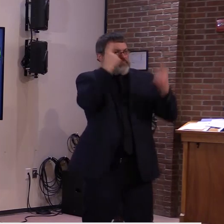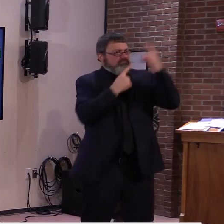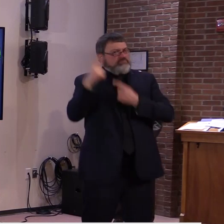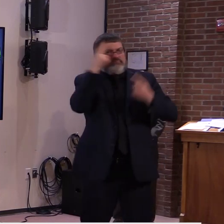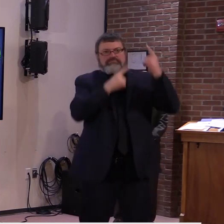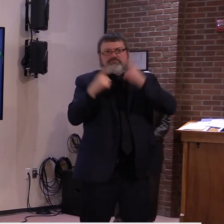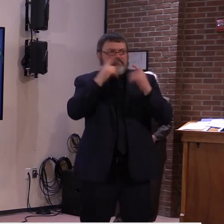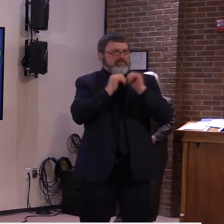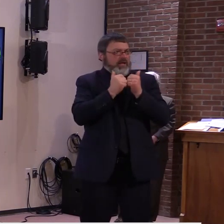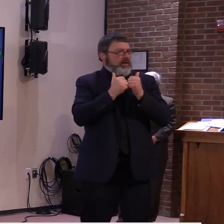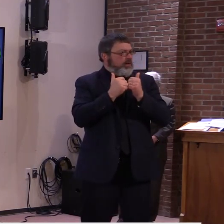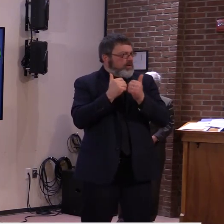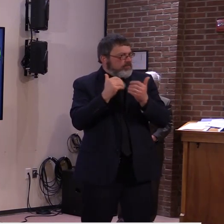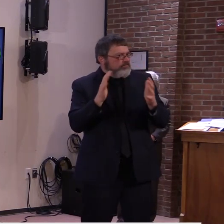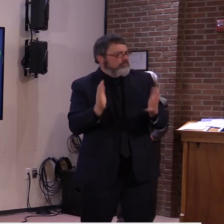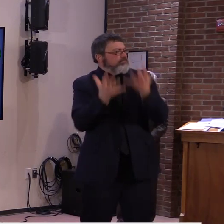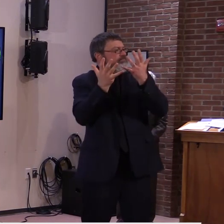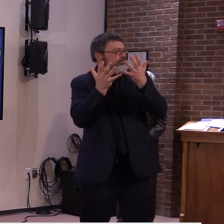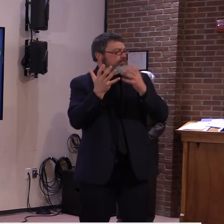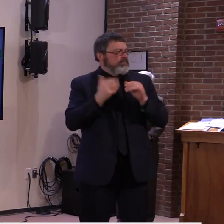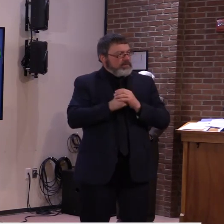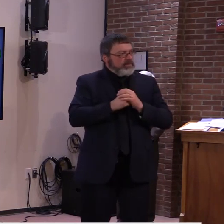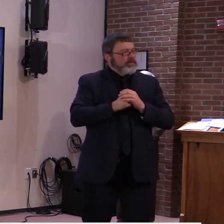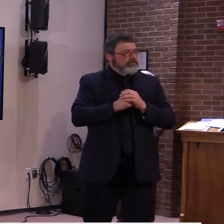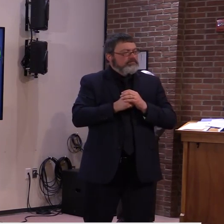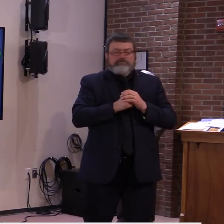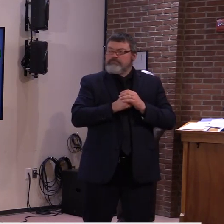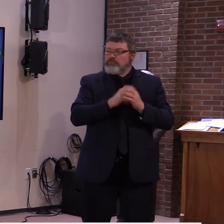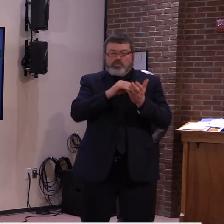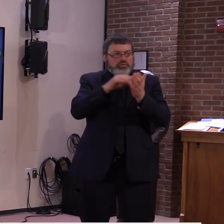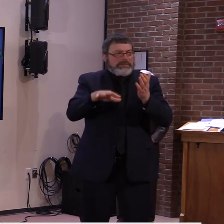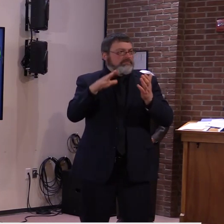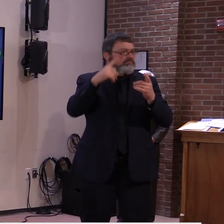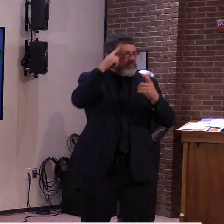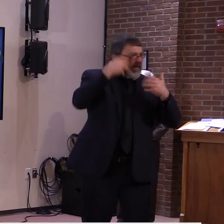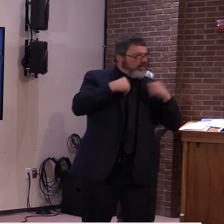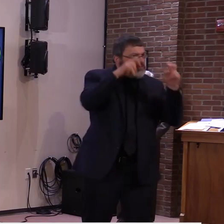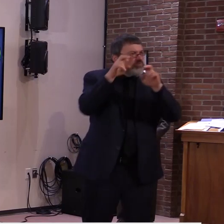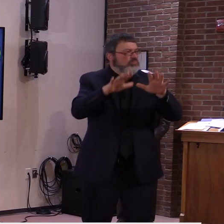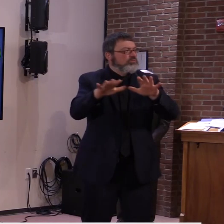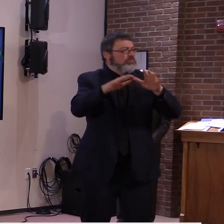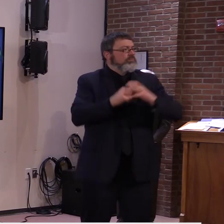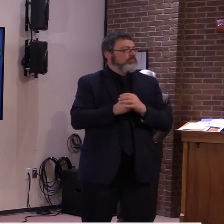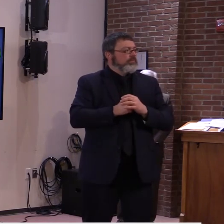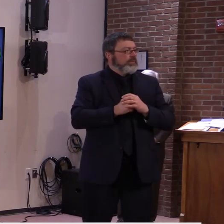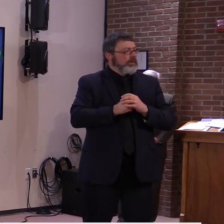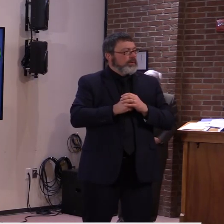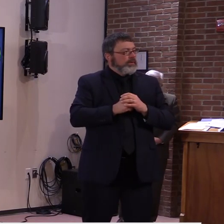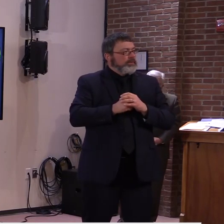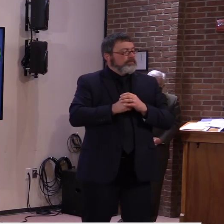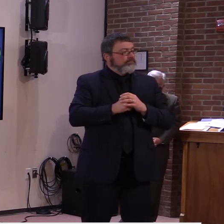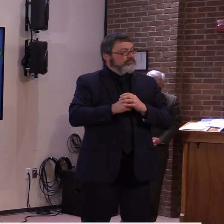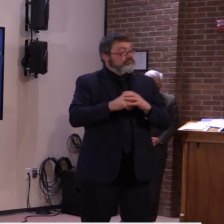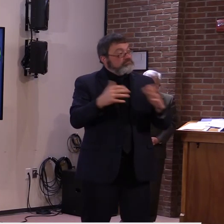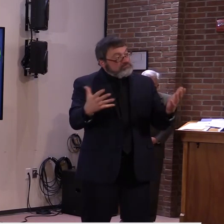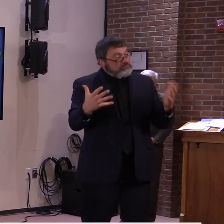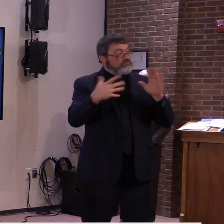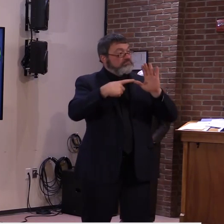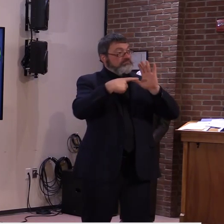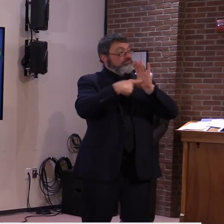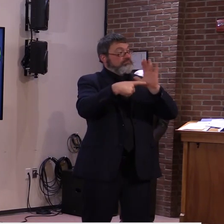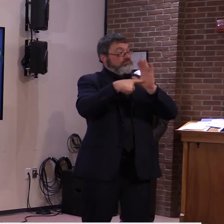is our approach to setting up the surveillance testing. For testing, we asked districts to identify a single point of contact, and we required